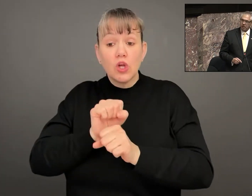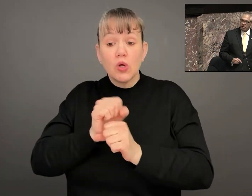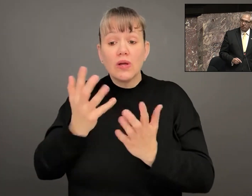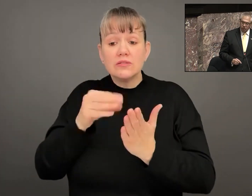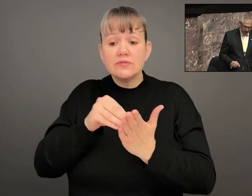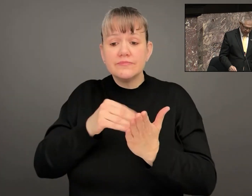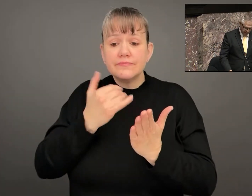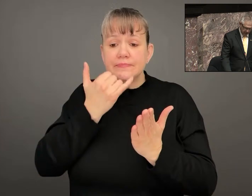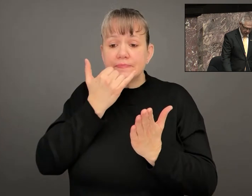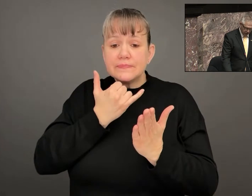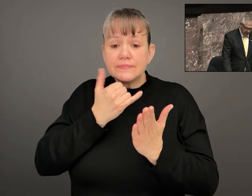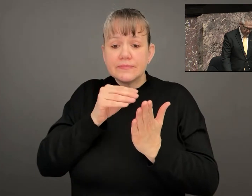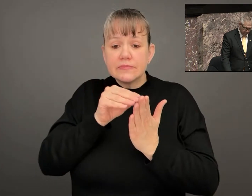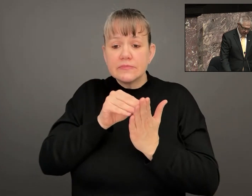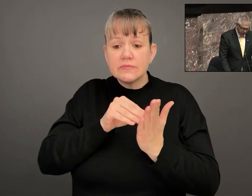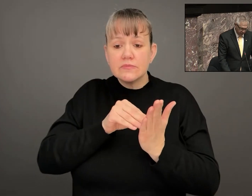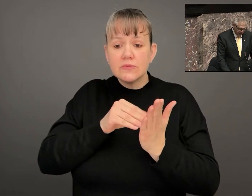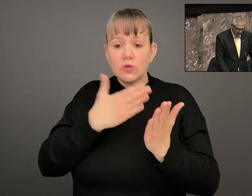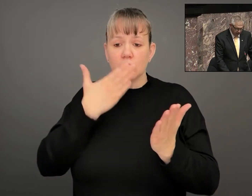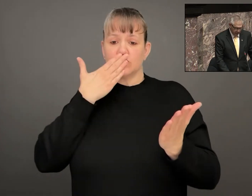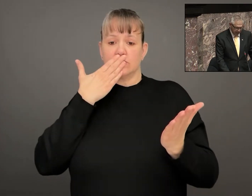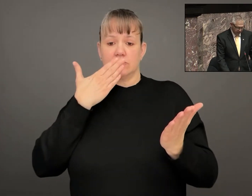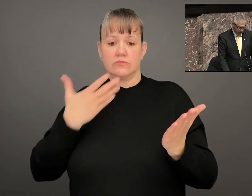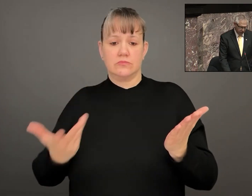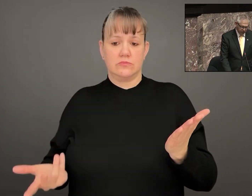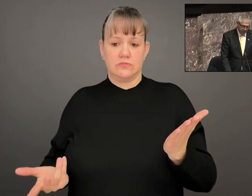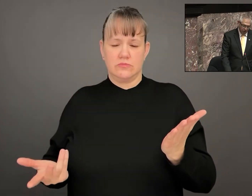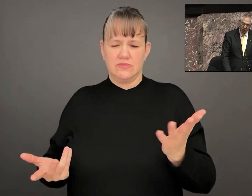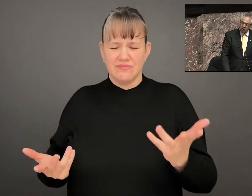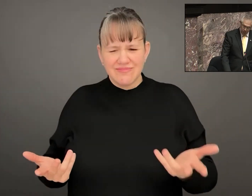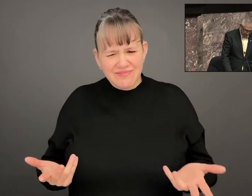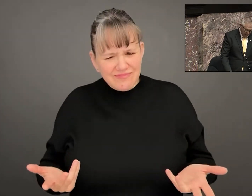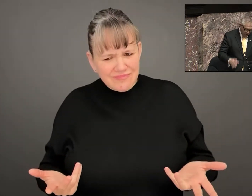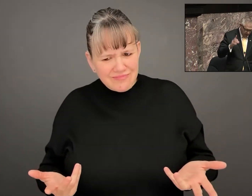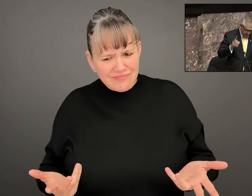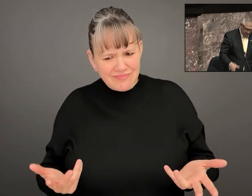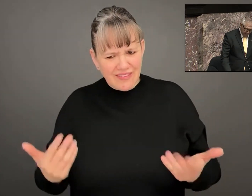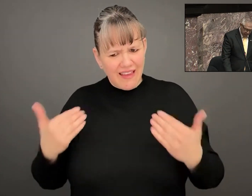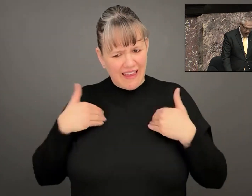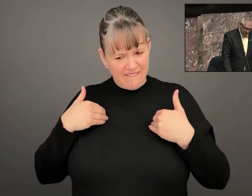possible justification does the Minister of Environment have for using